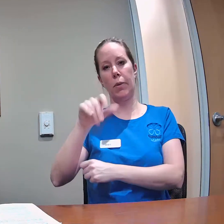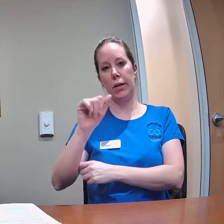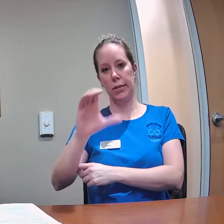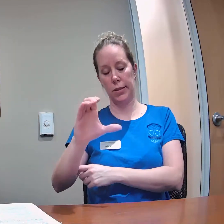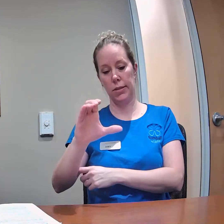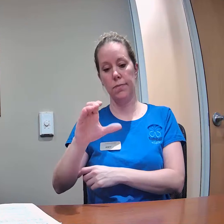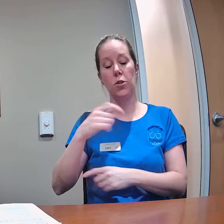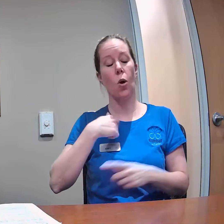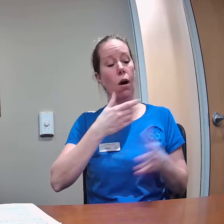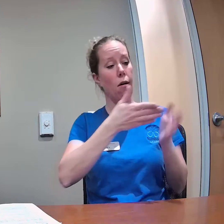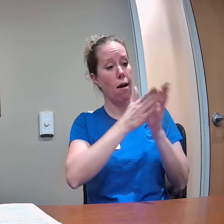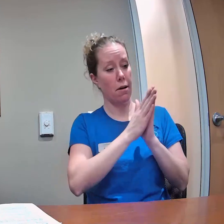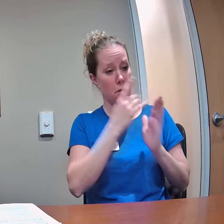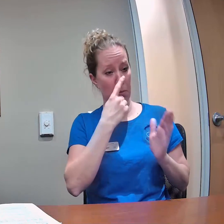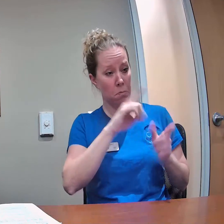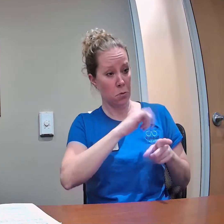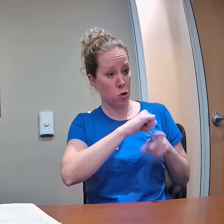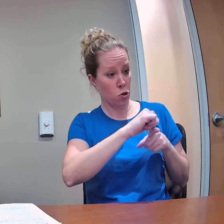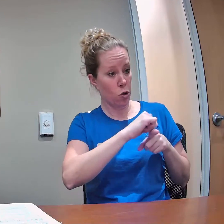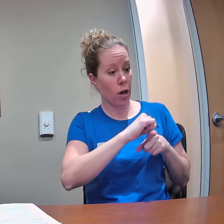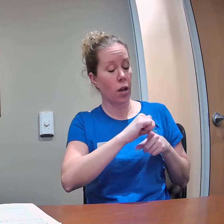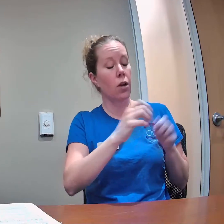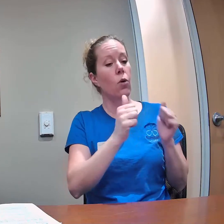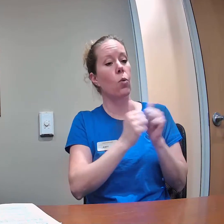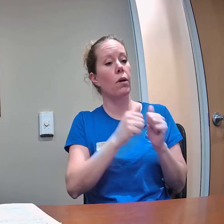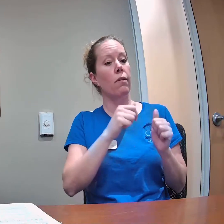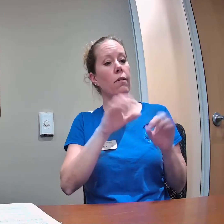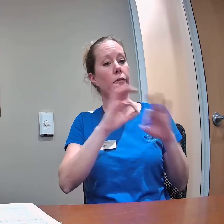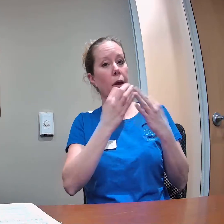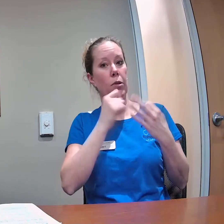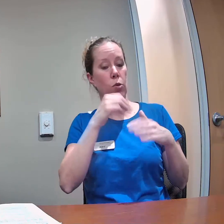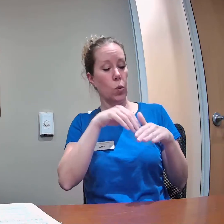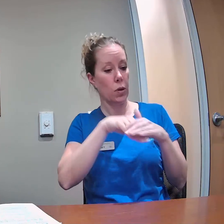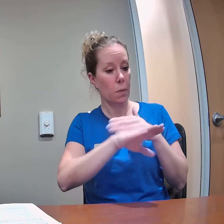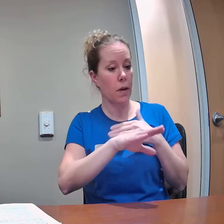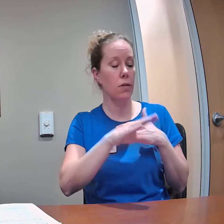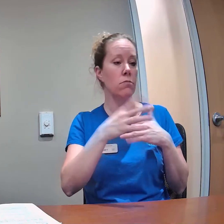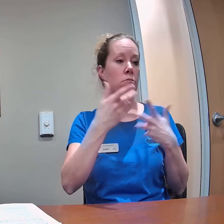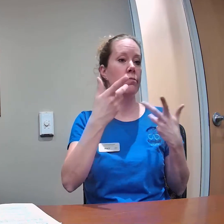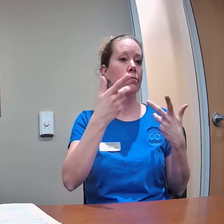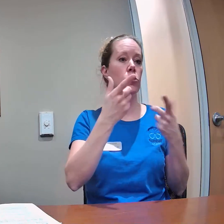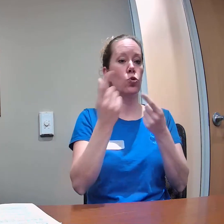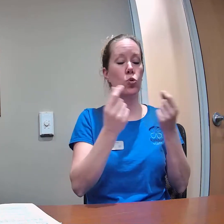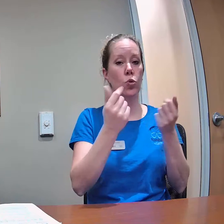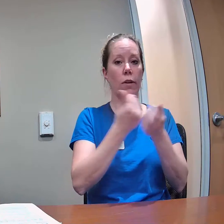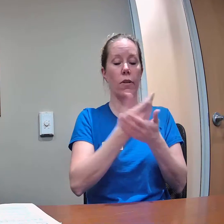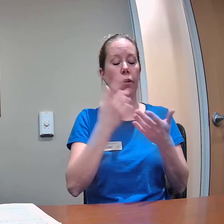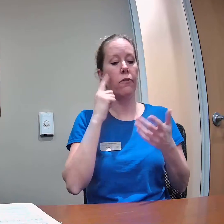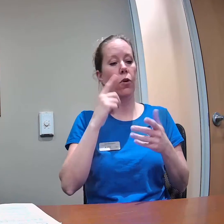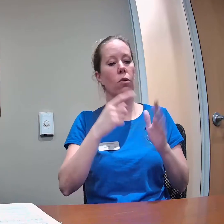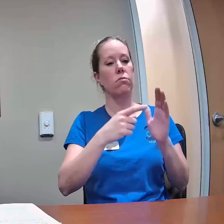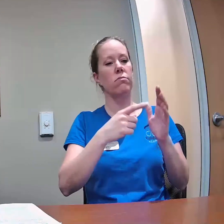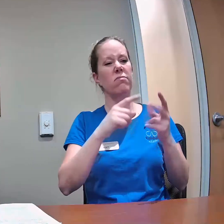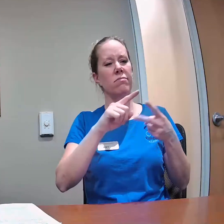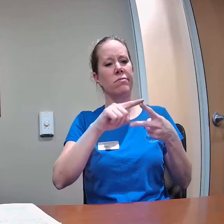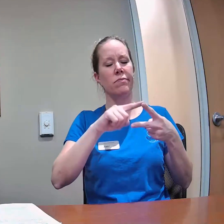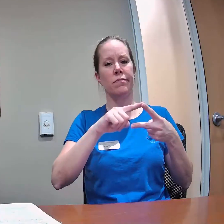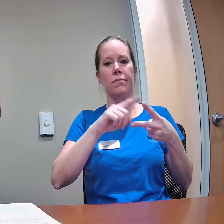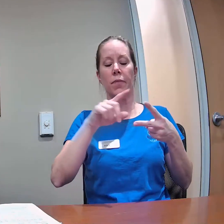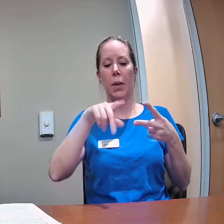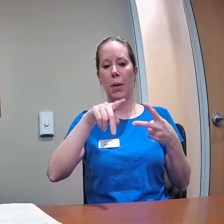some training with our central caregivers in terms of PPE and infection